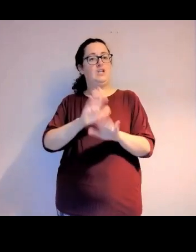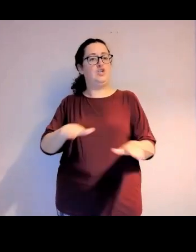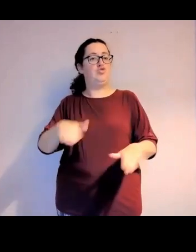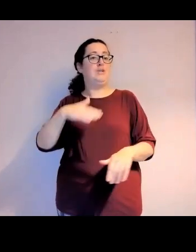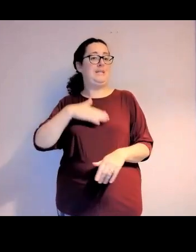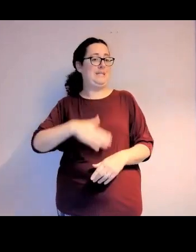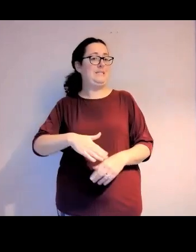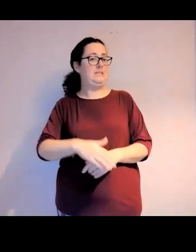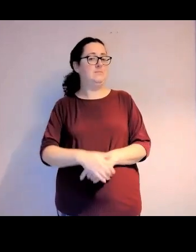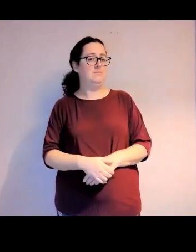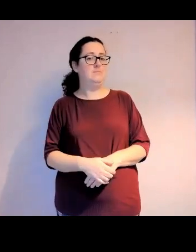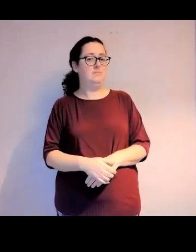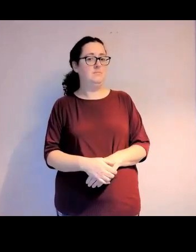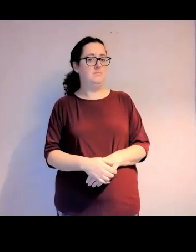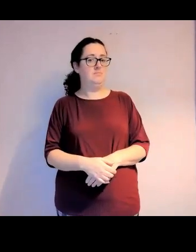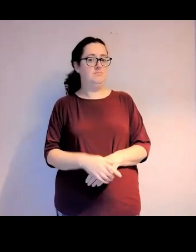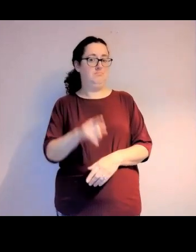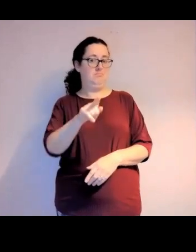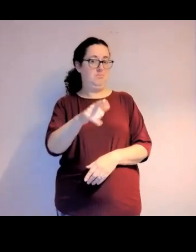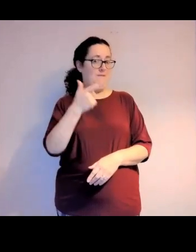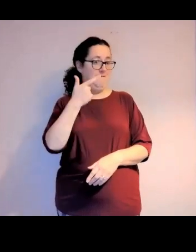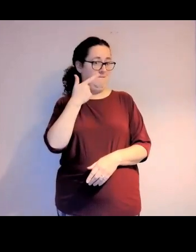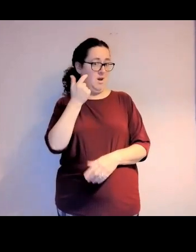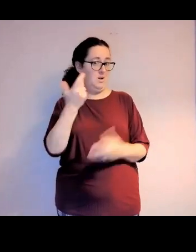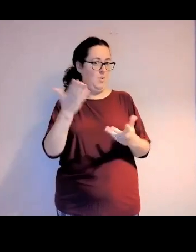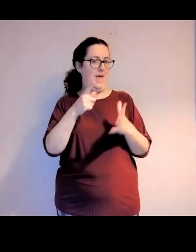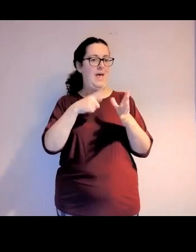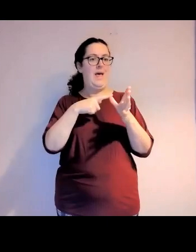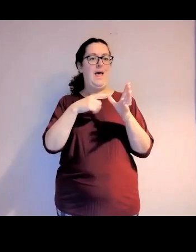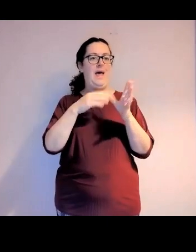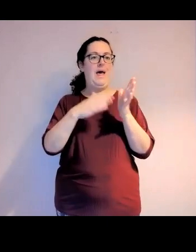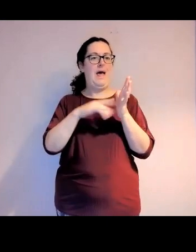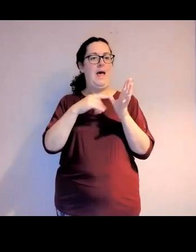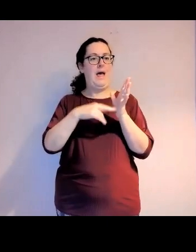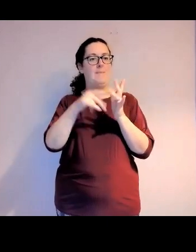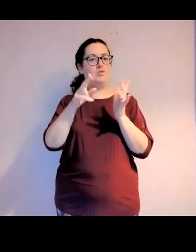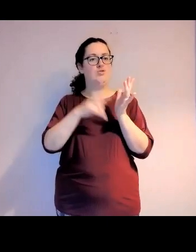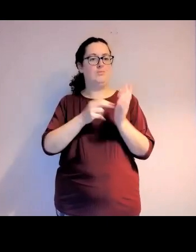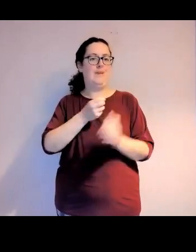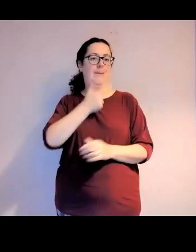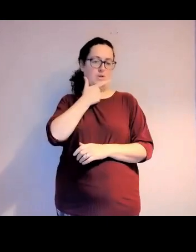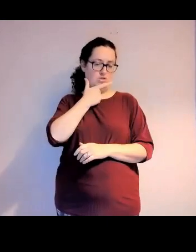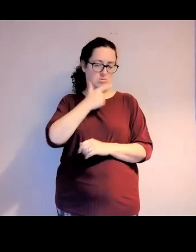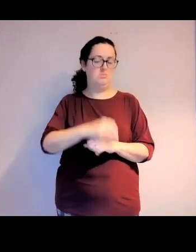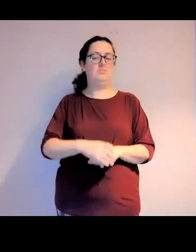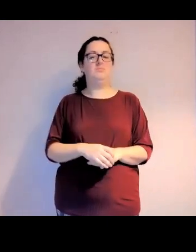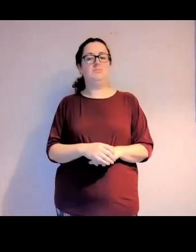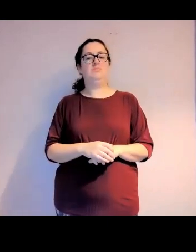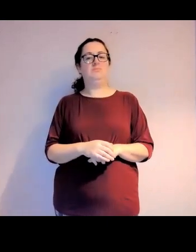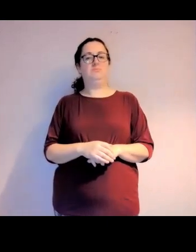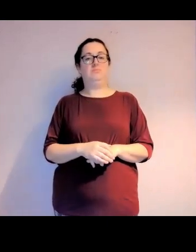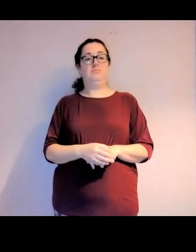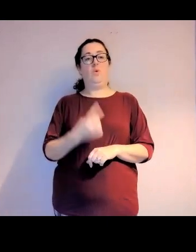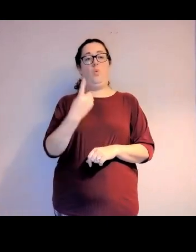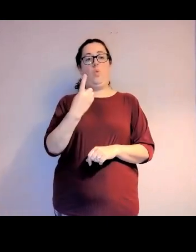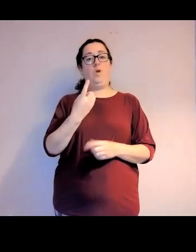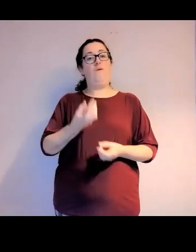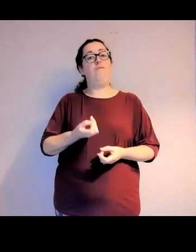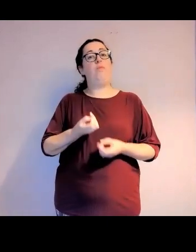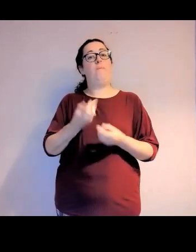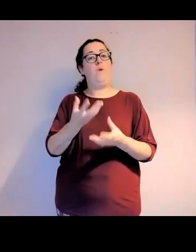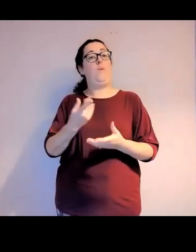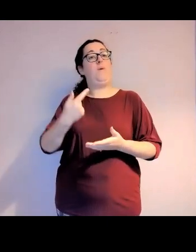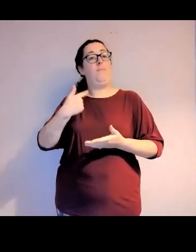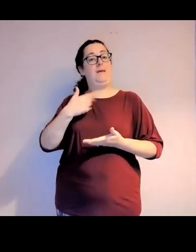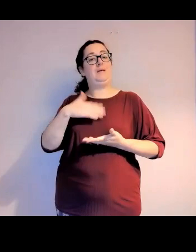Need. You can find it on Amazon under Wheel Song Press. And this is one of the poems that